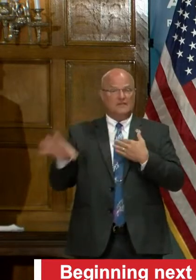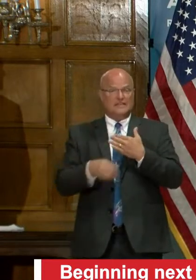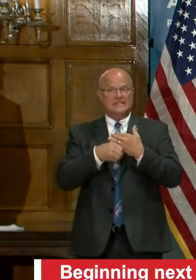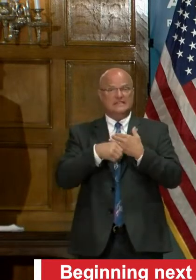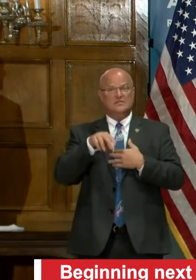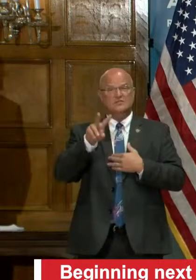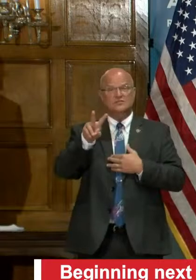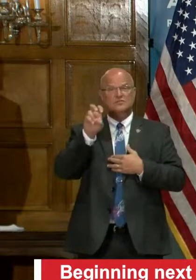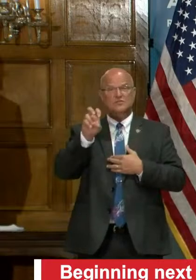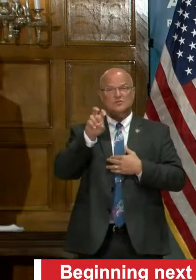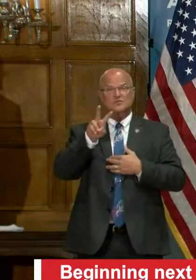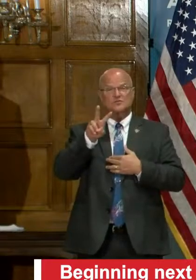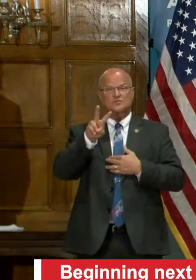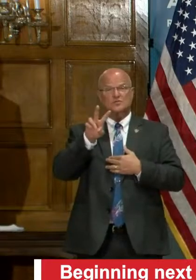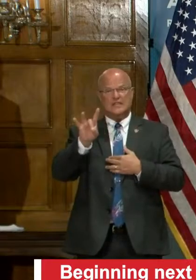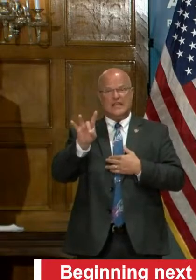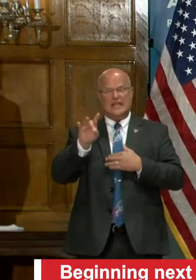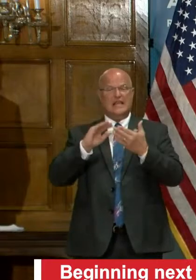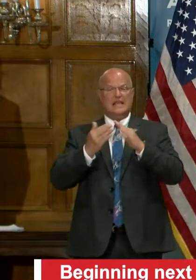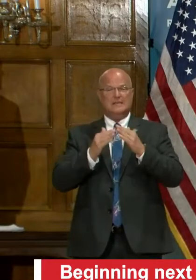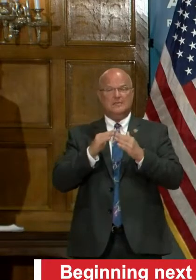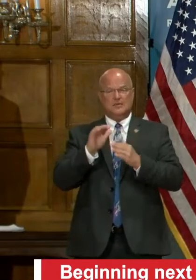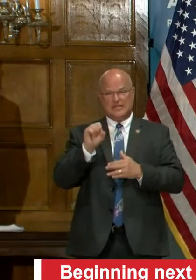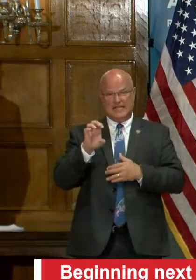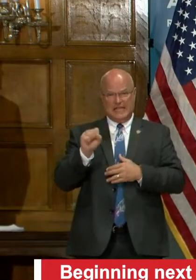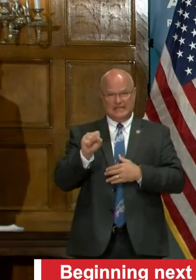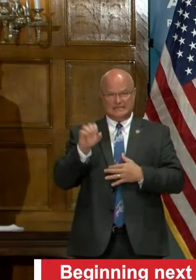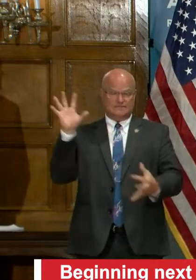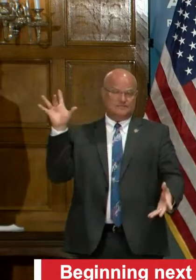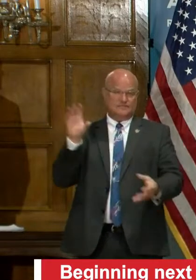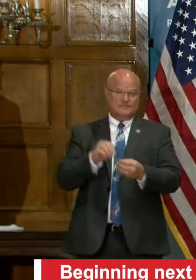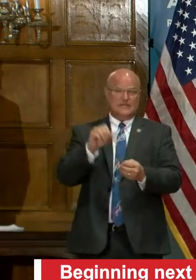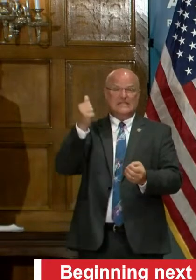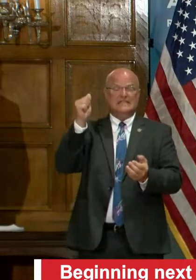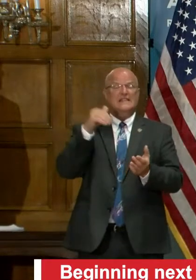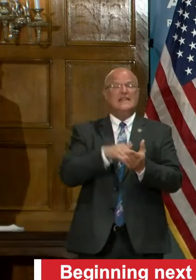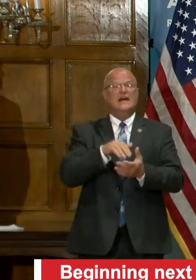additional 228 community cases for a total of